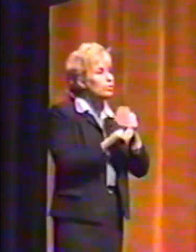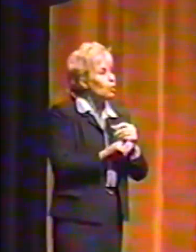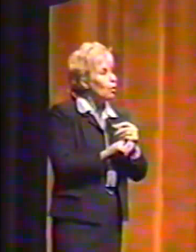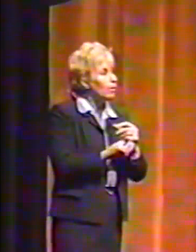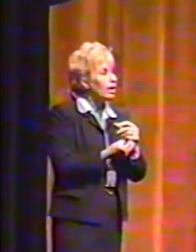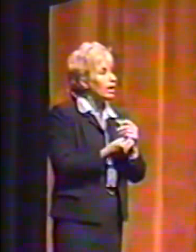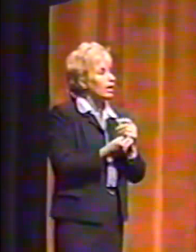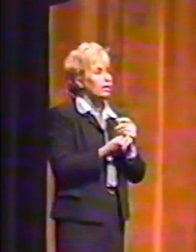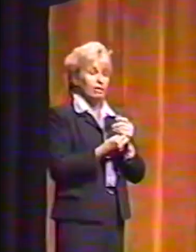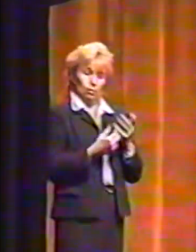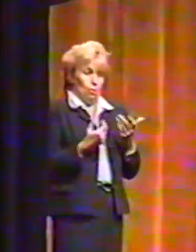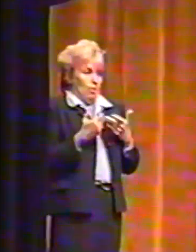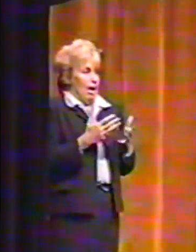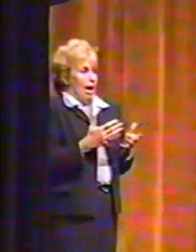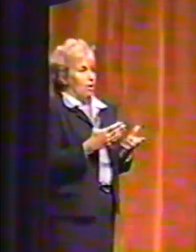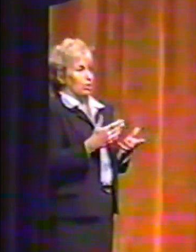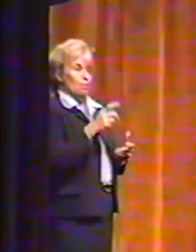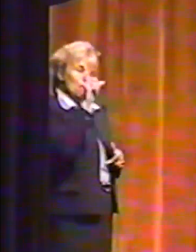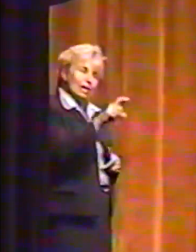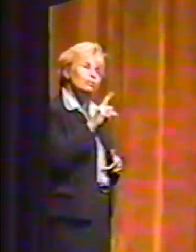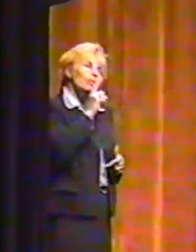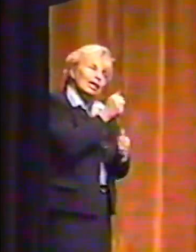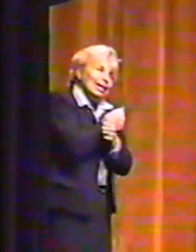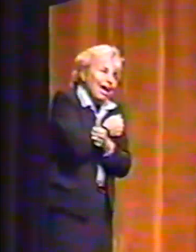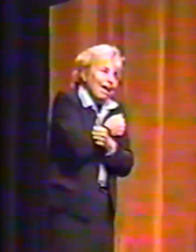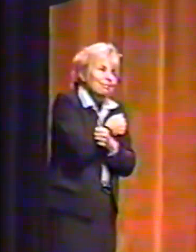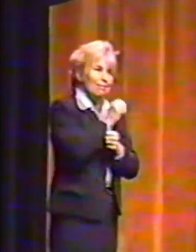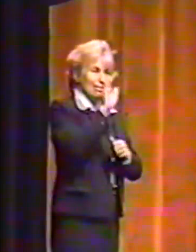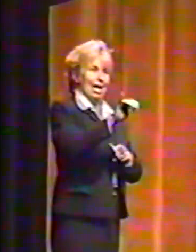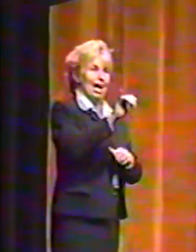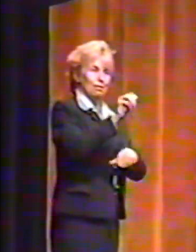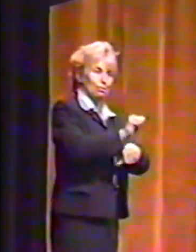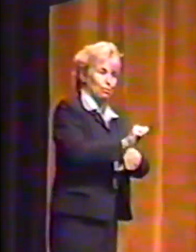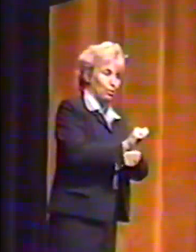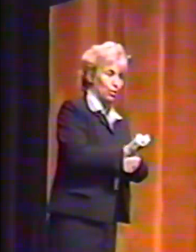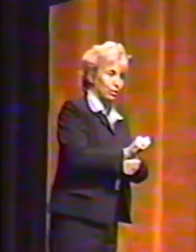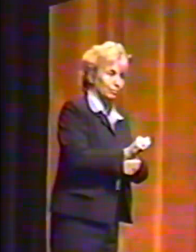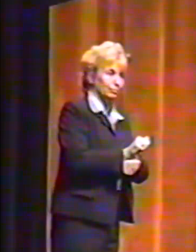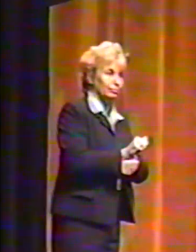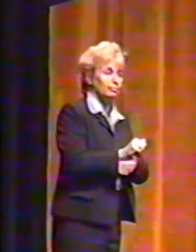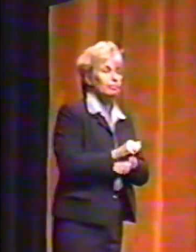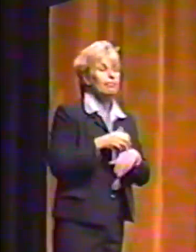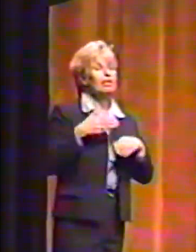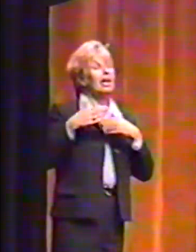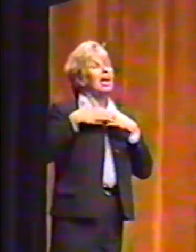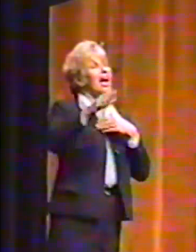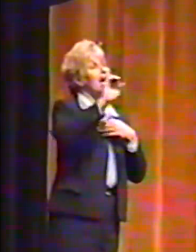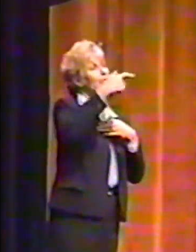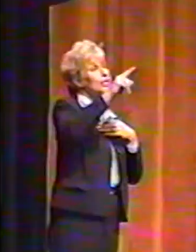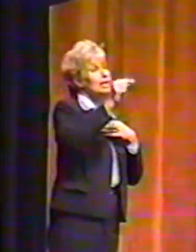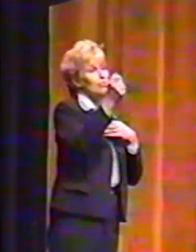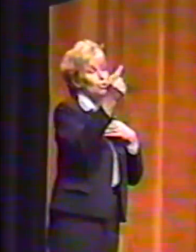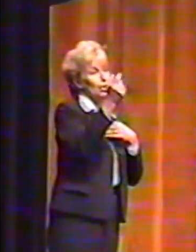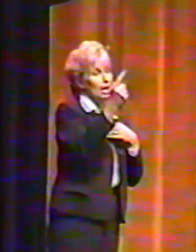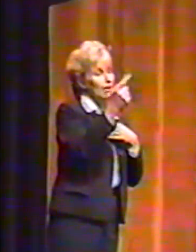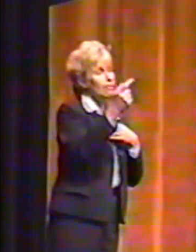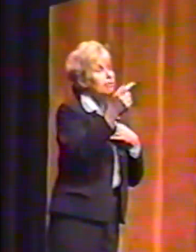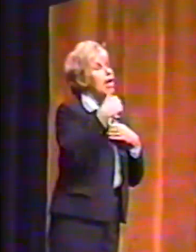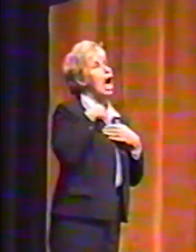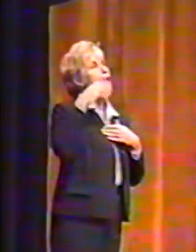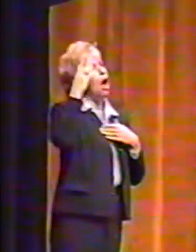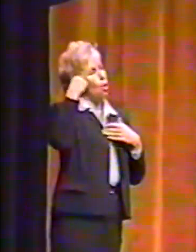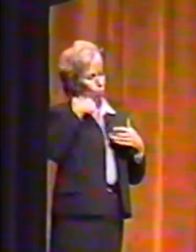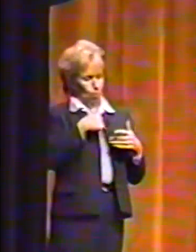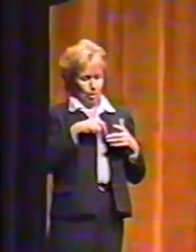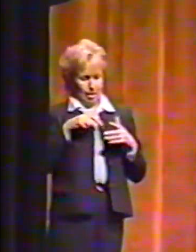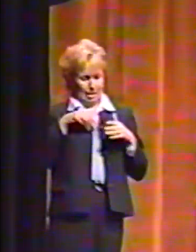work. We're now, after September 11th, I think we're entering an era, I hope we're entering an era, where news is really going to matter, where there's going to